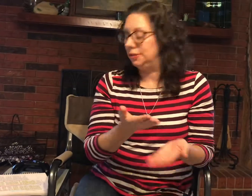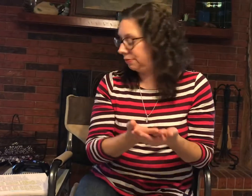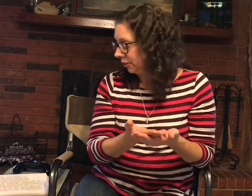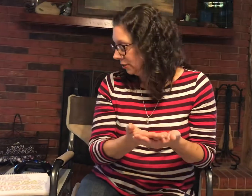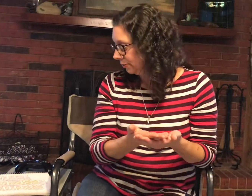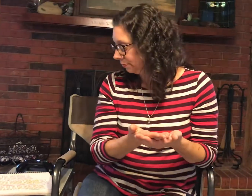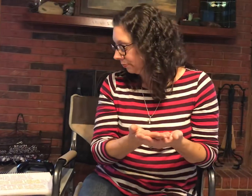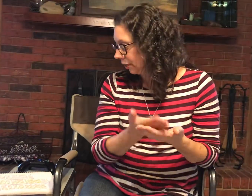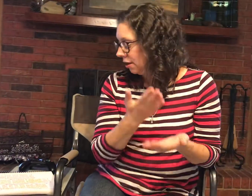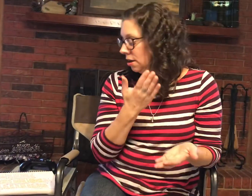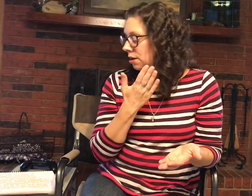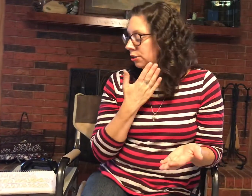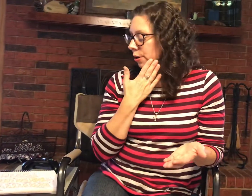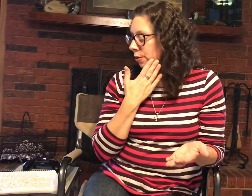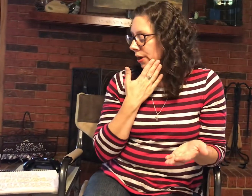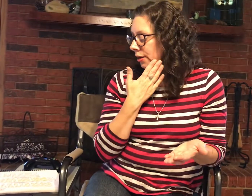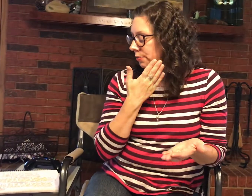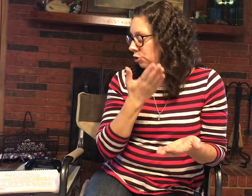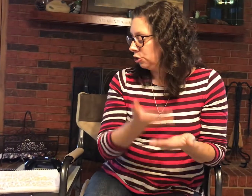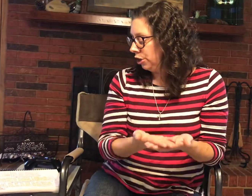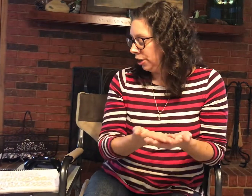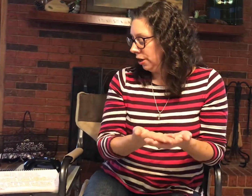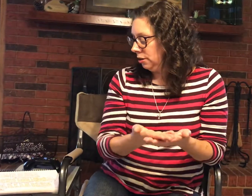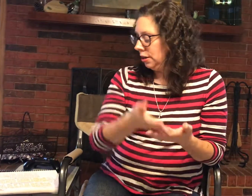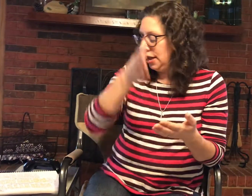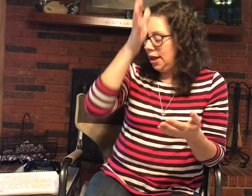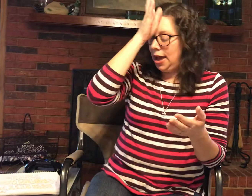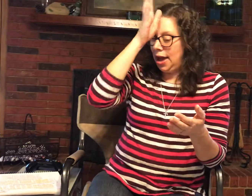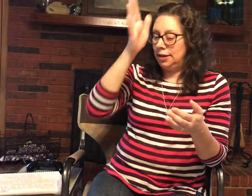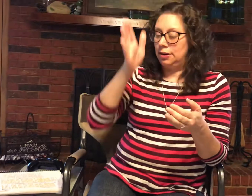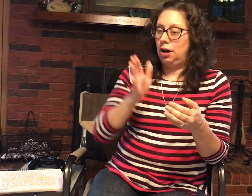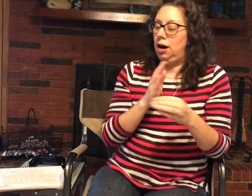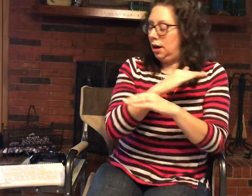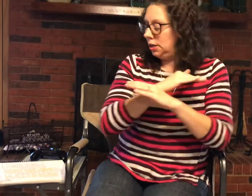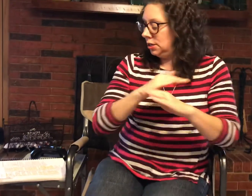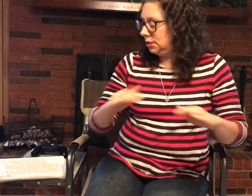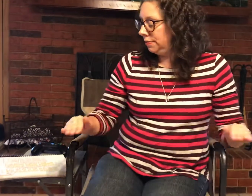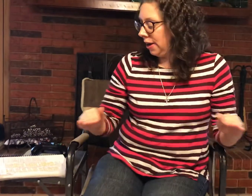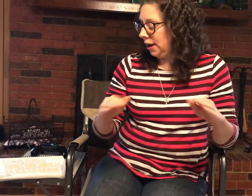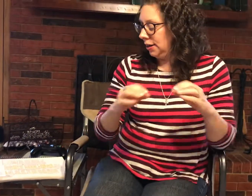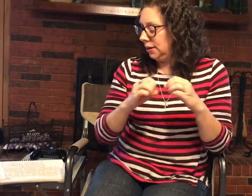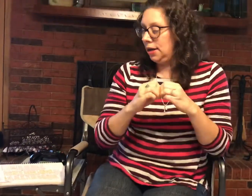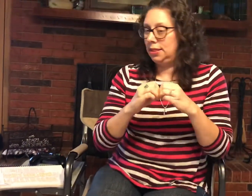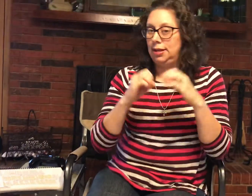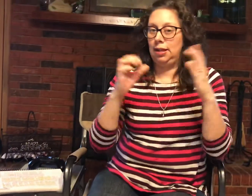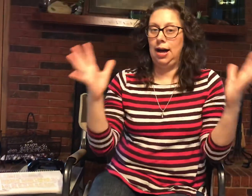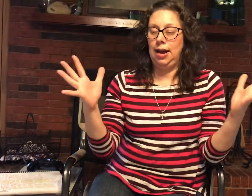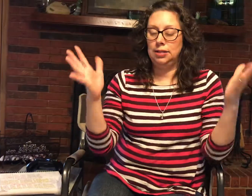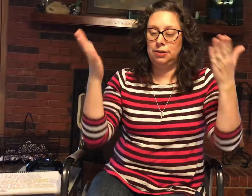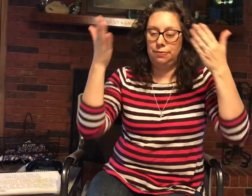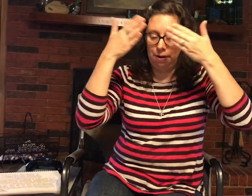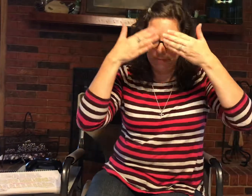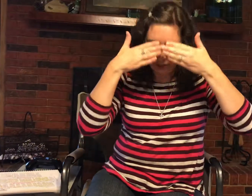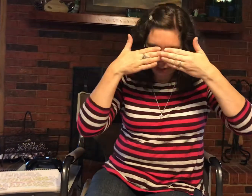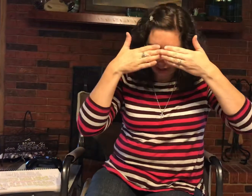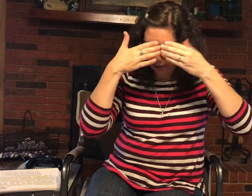different. So that it was good, and God divided the light from the